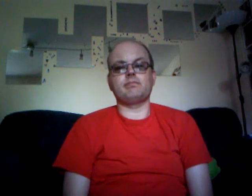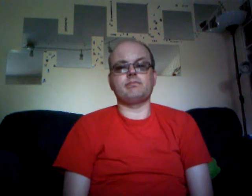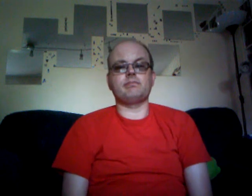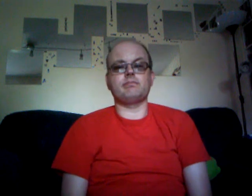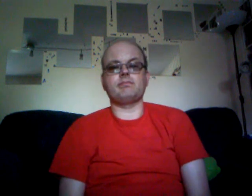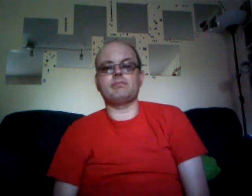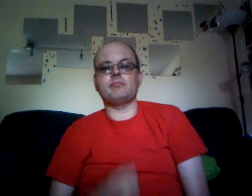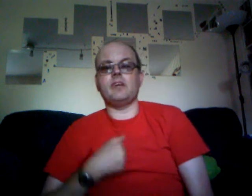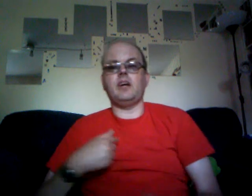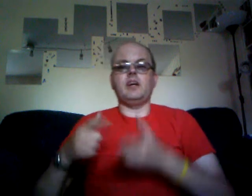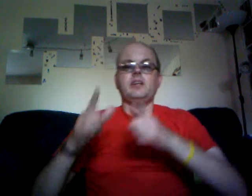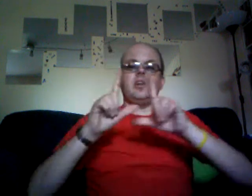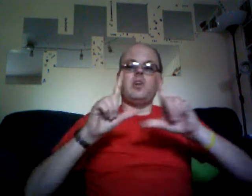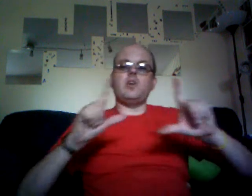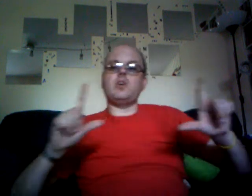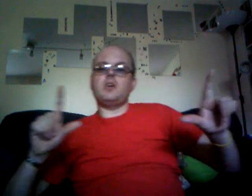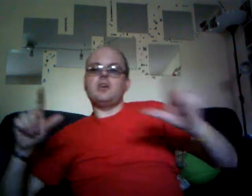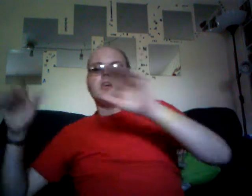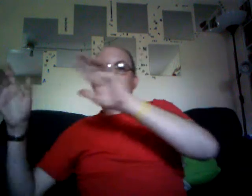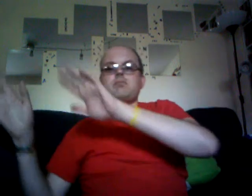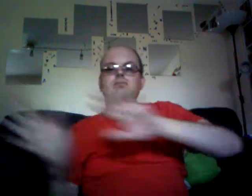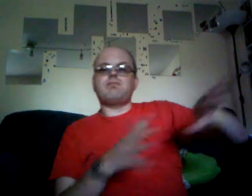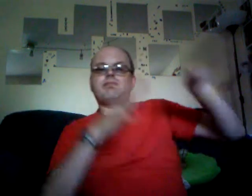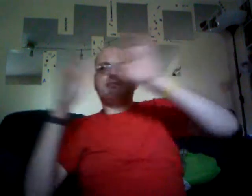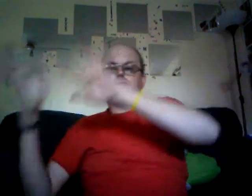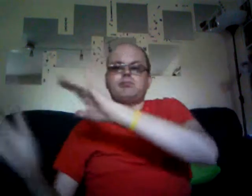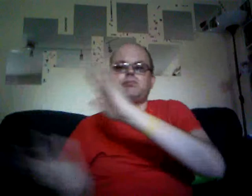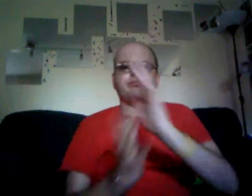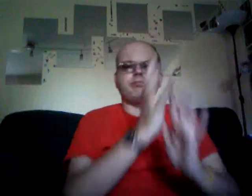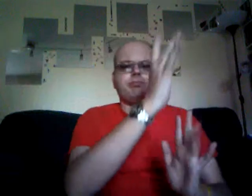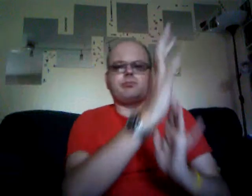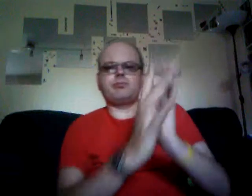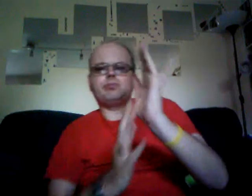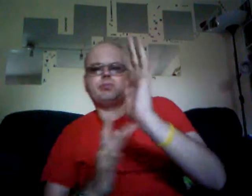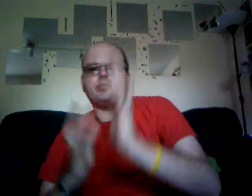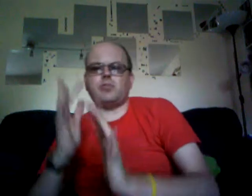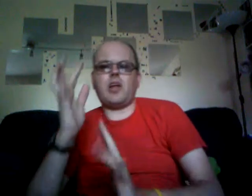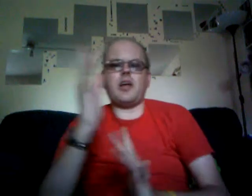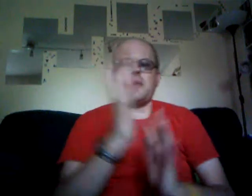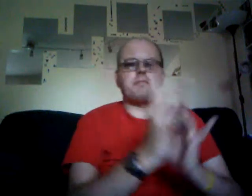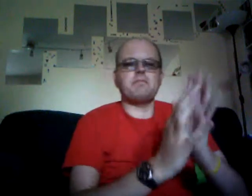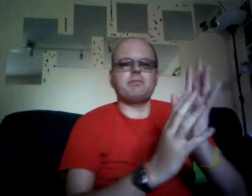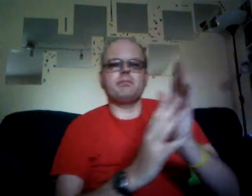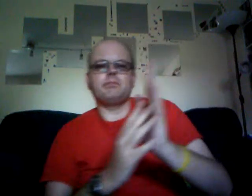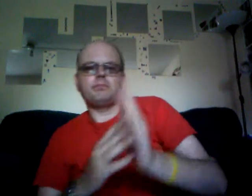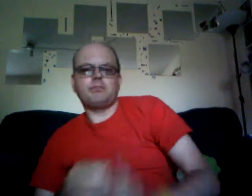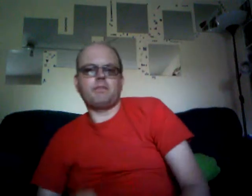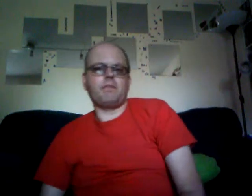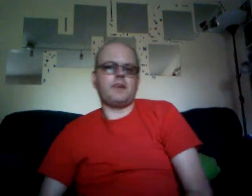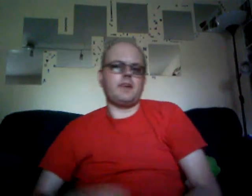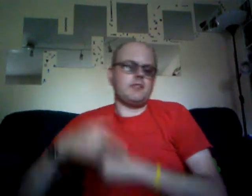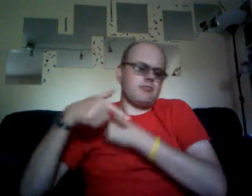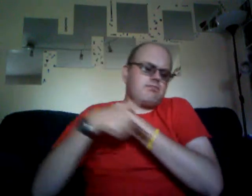I the Lord of wind and plain, I will